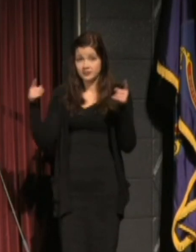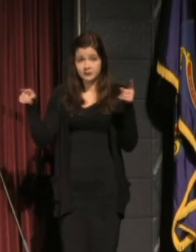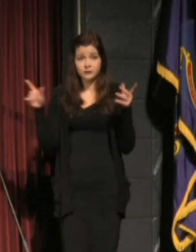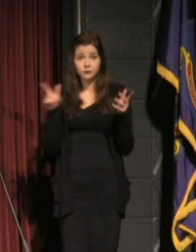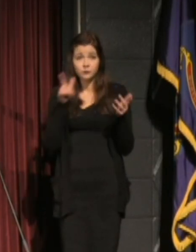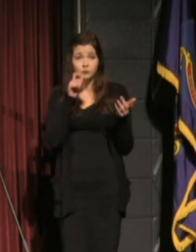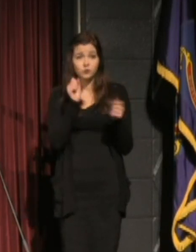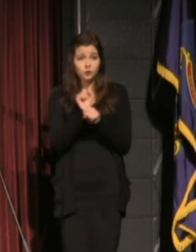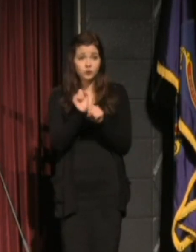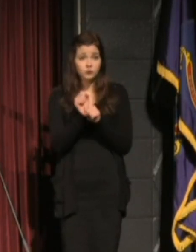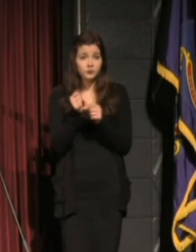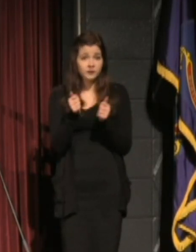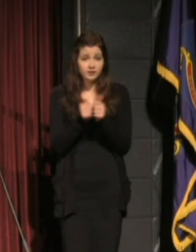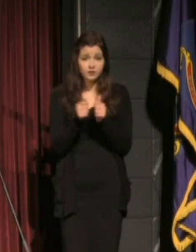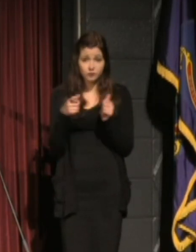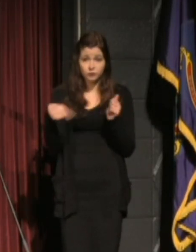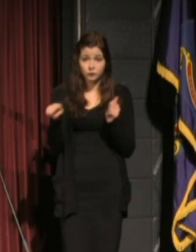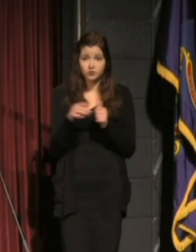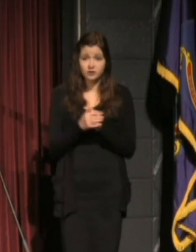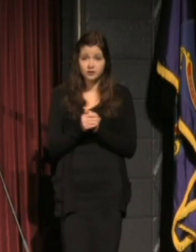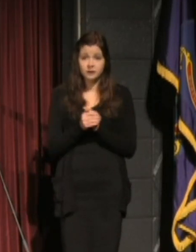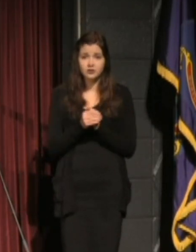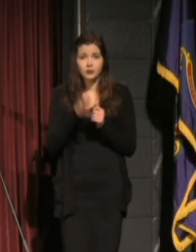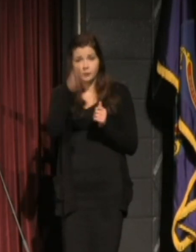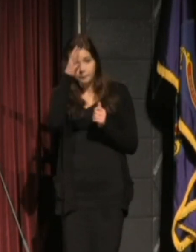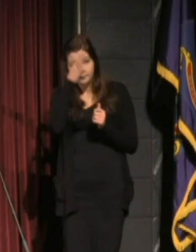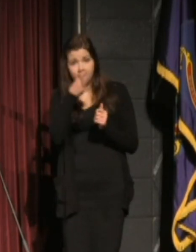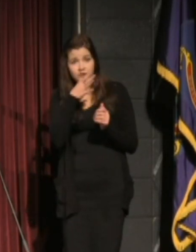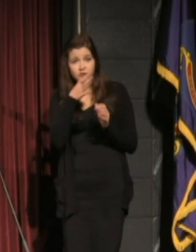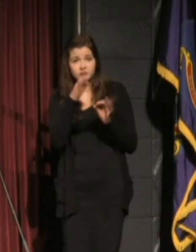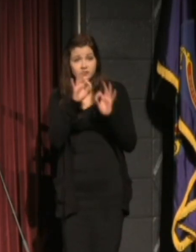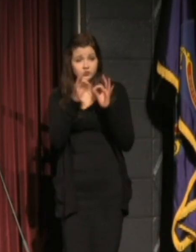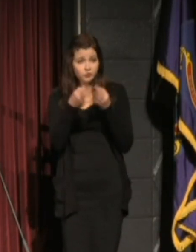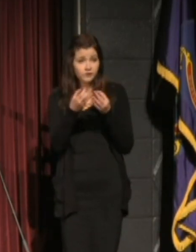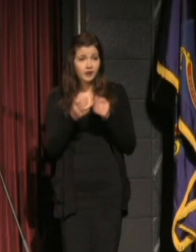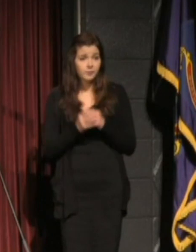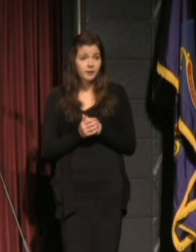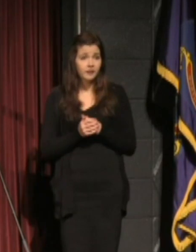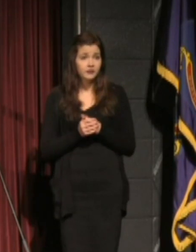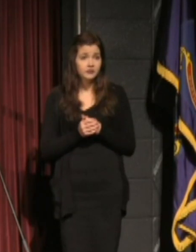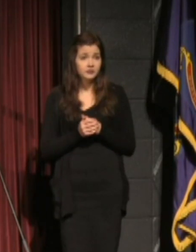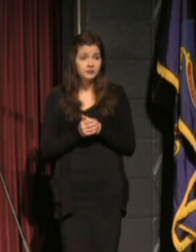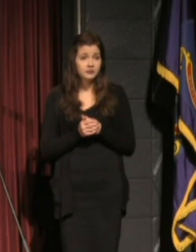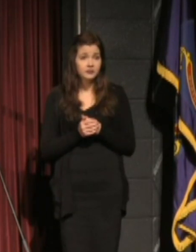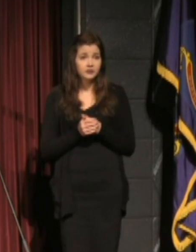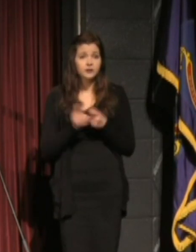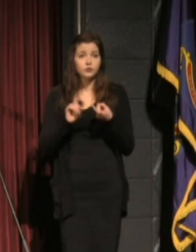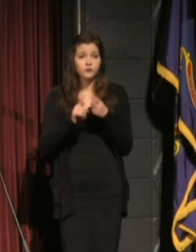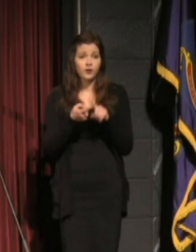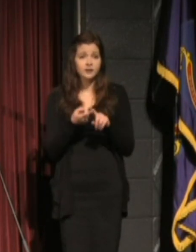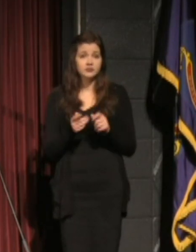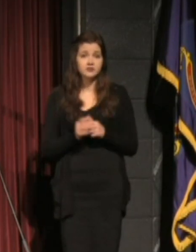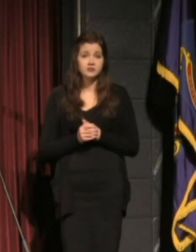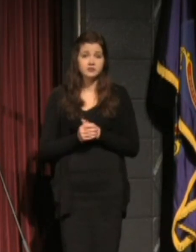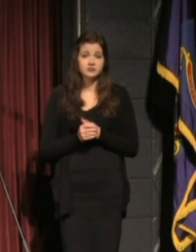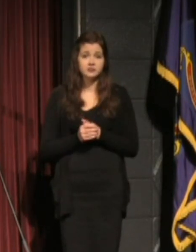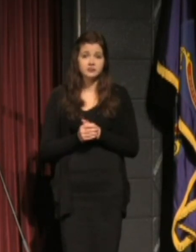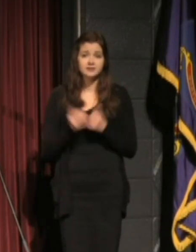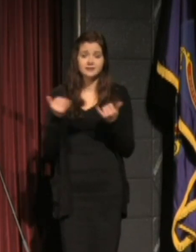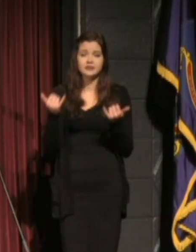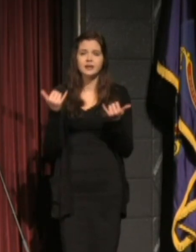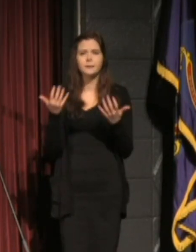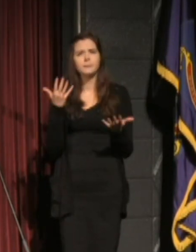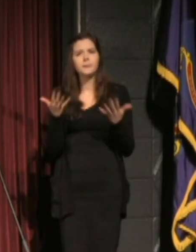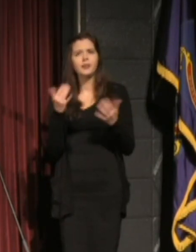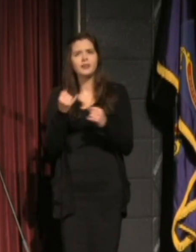worked with you, your parents and your family, and your friends. Today may be